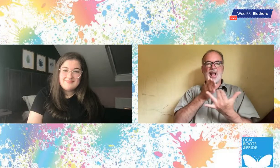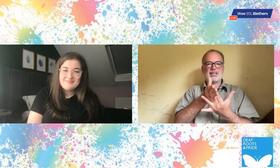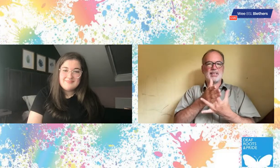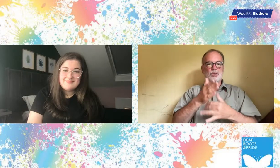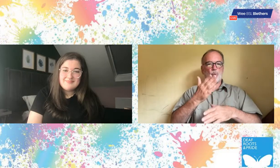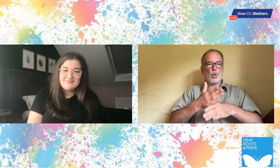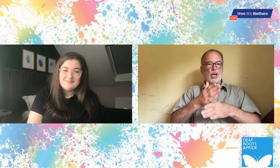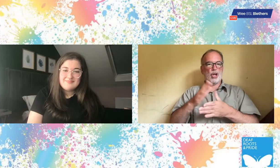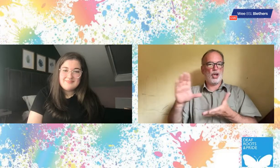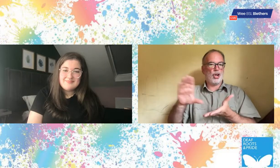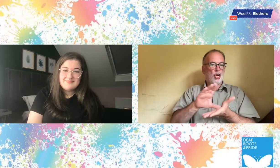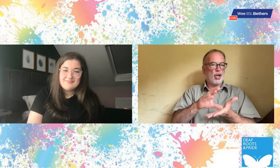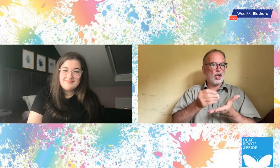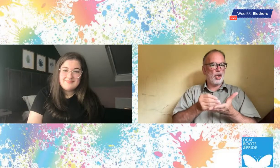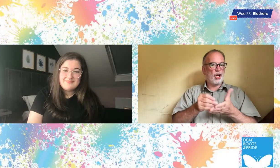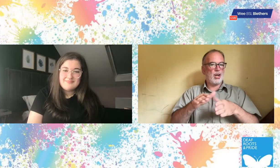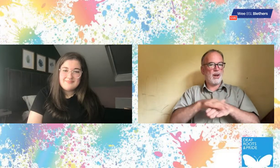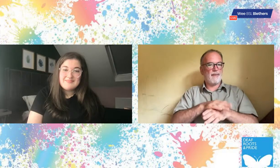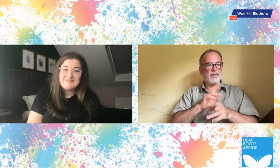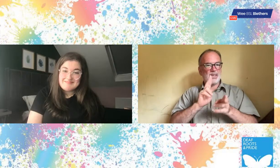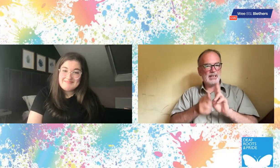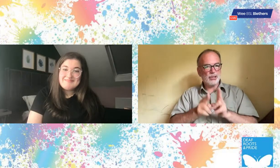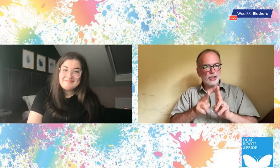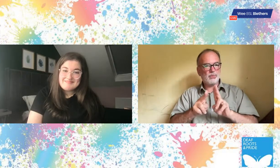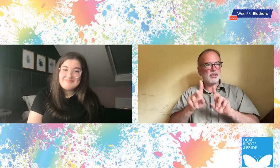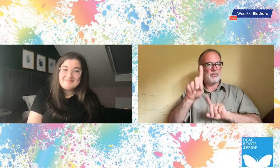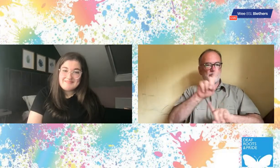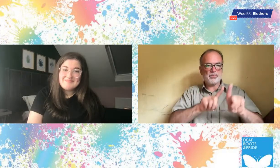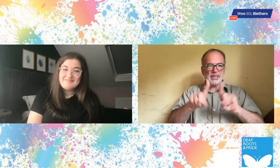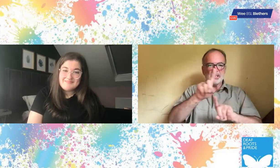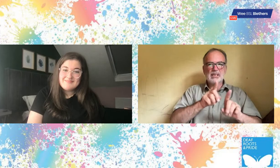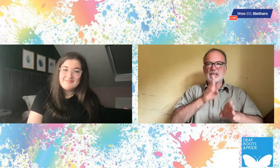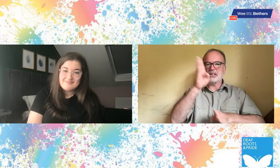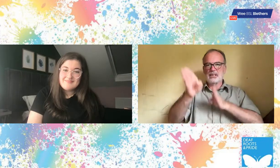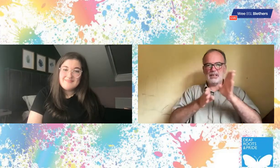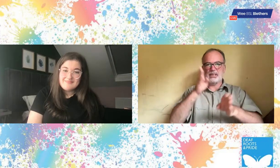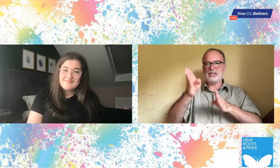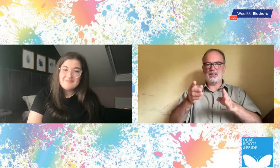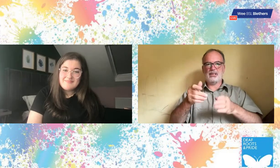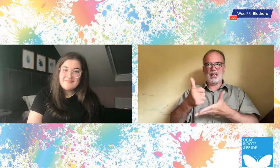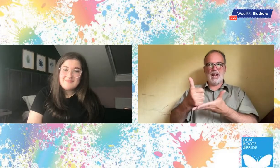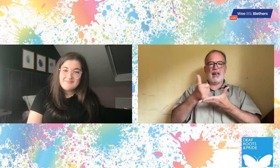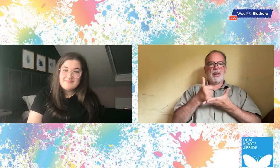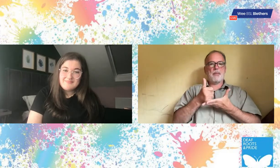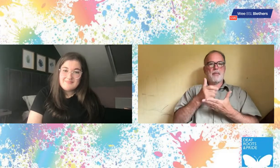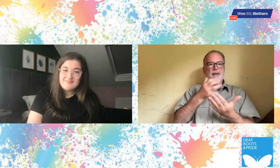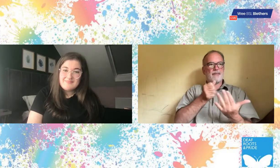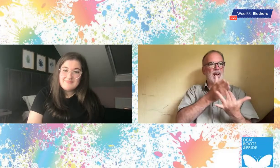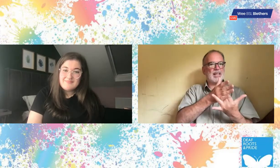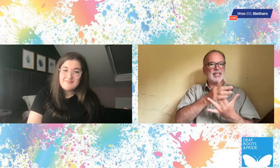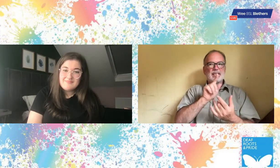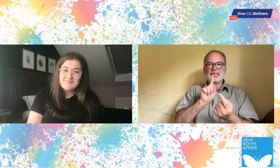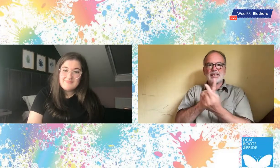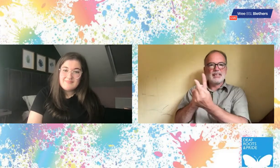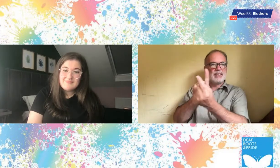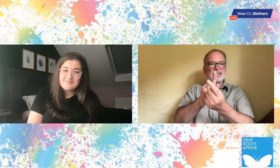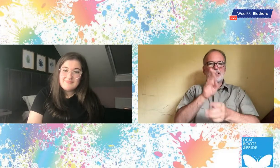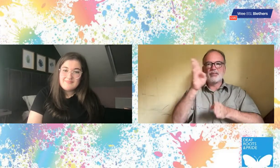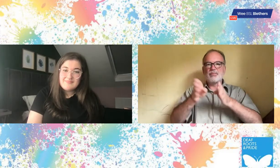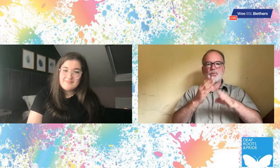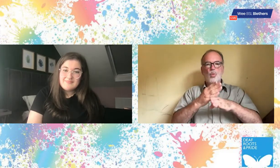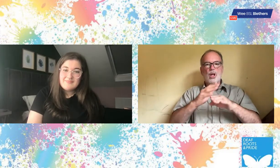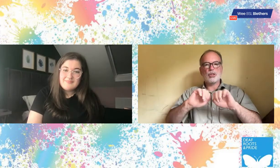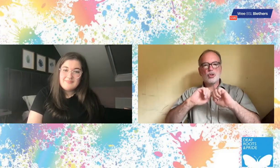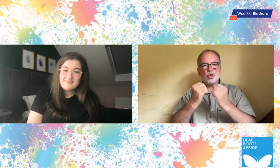until you find the thing that really fits you. Um, and access to work nowadays will cover interpreters for meetings and so on. And obviously,